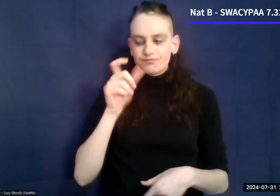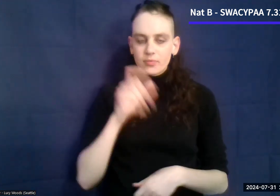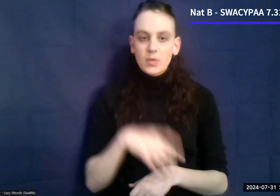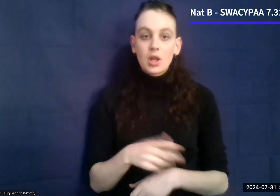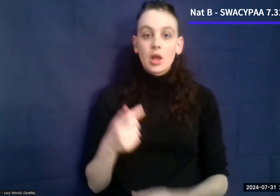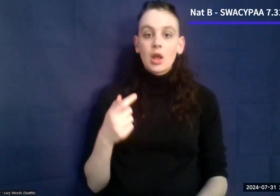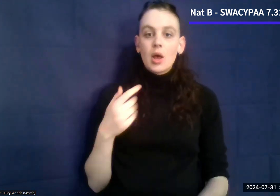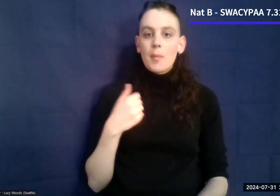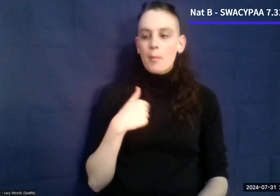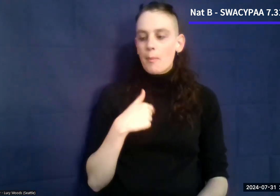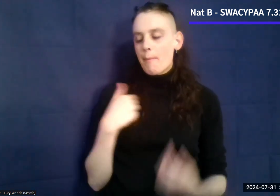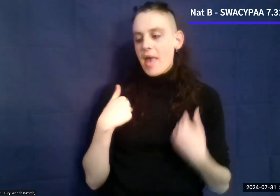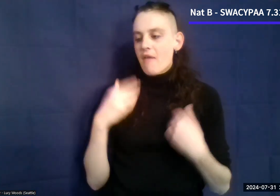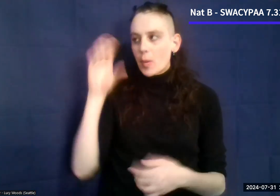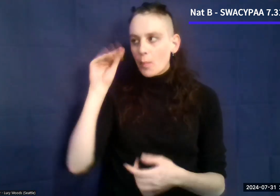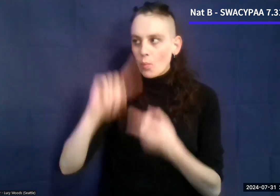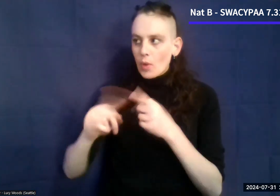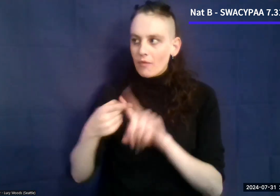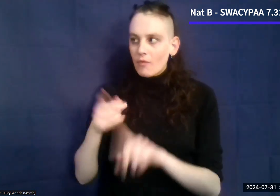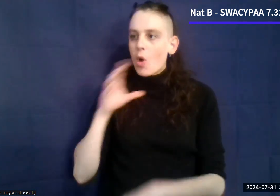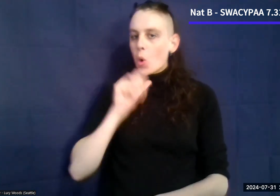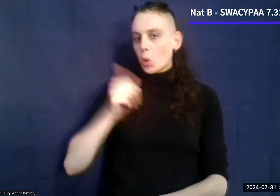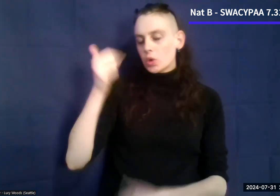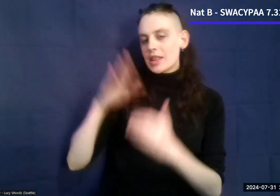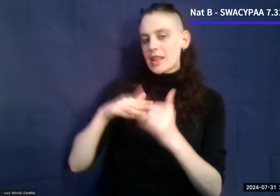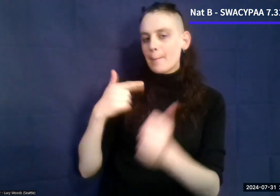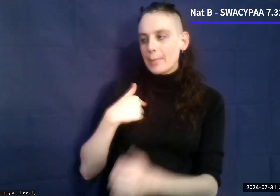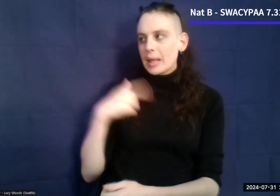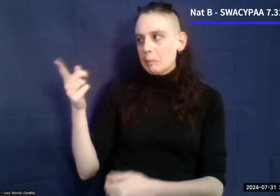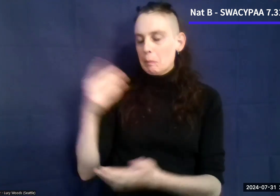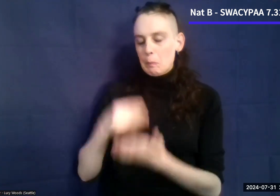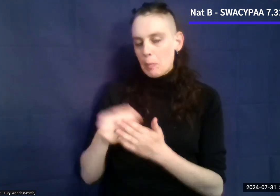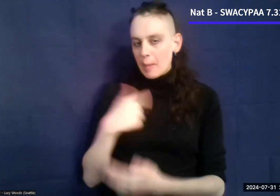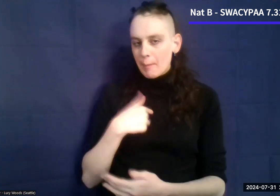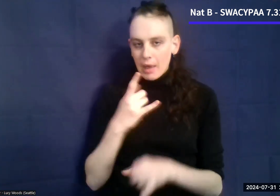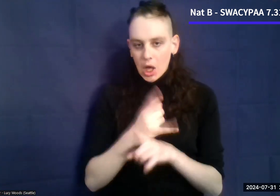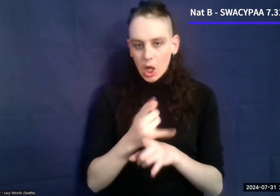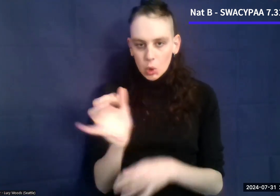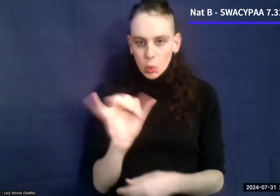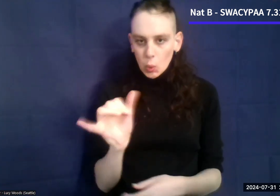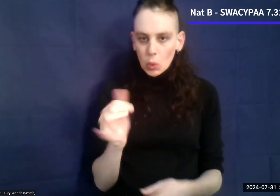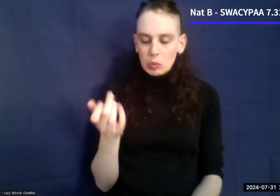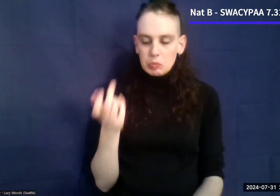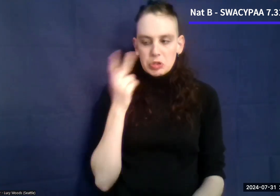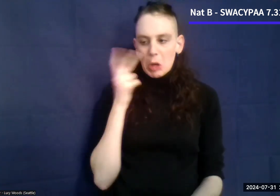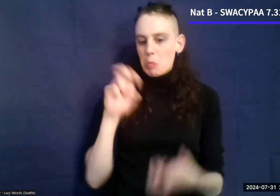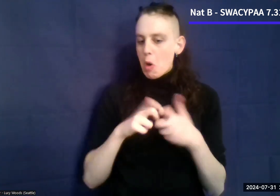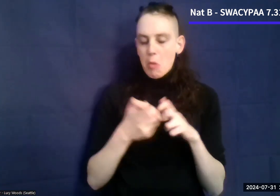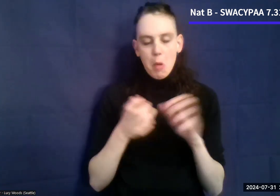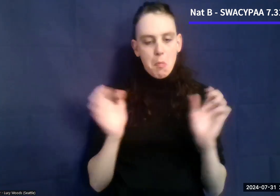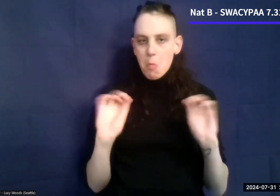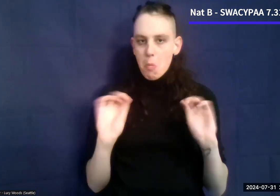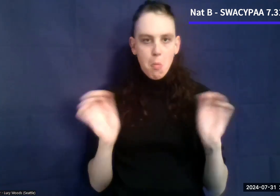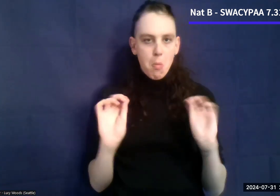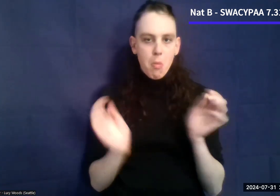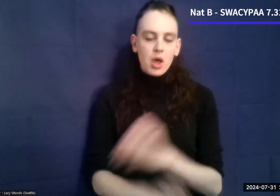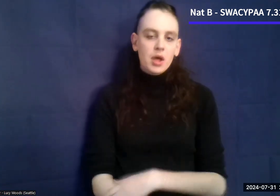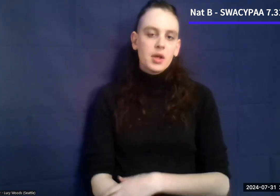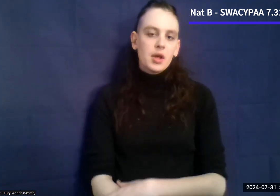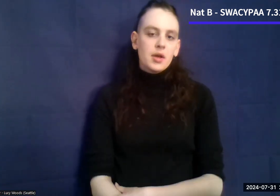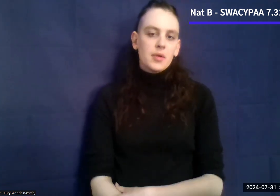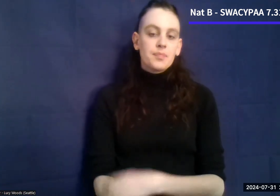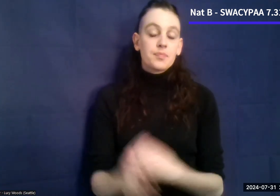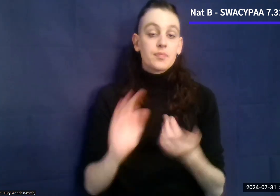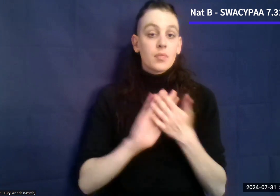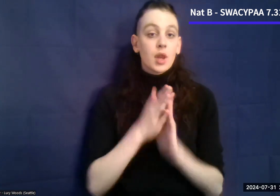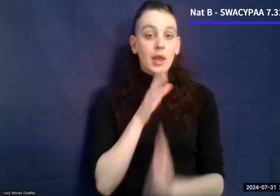than me and he would buy me alcohol and didn't see any problem in it. And then I turned 21,